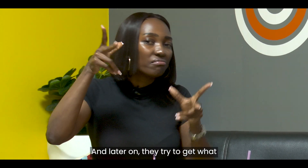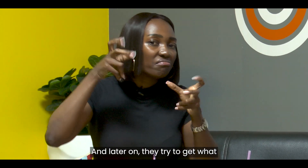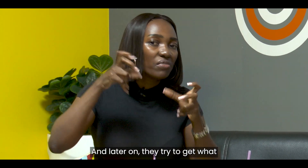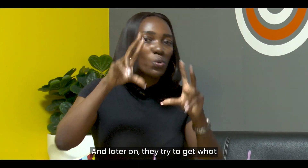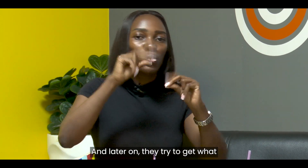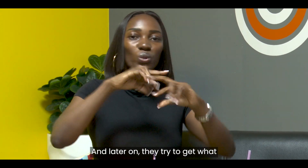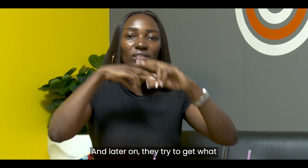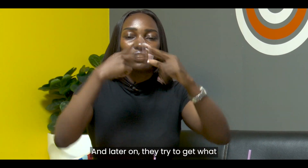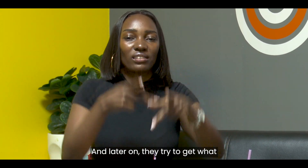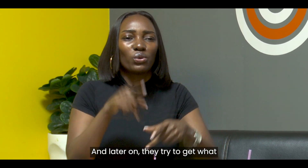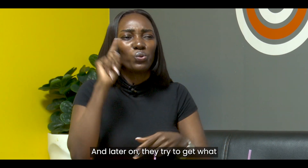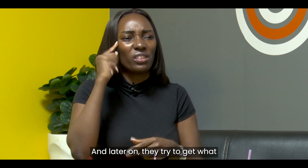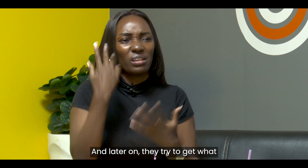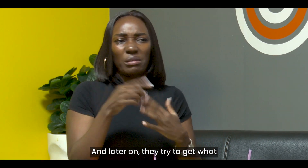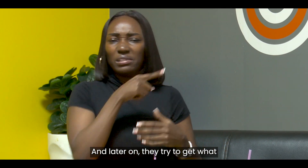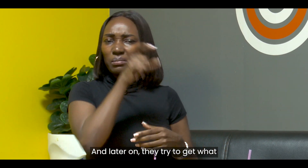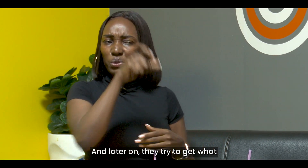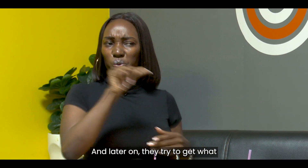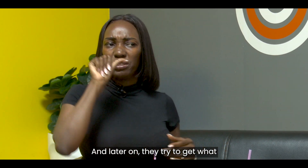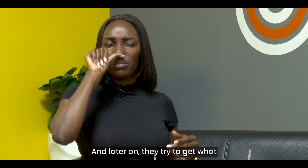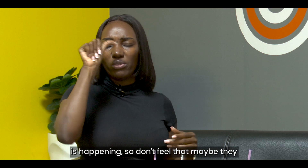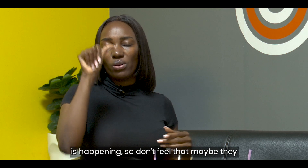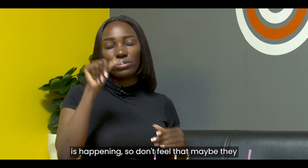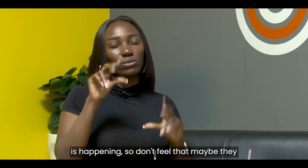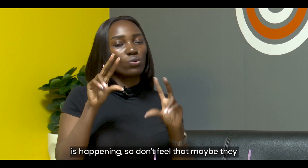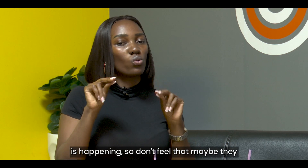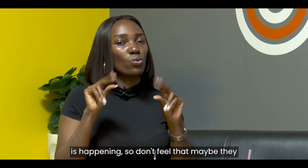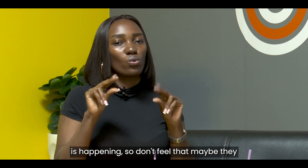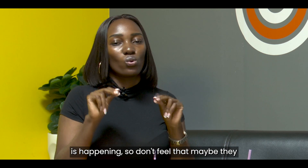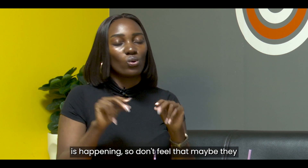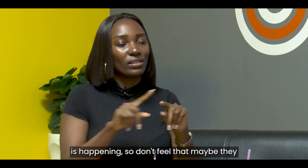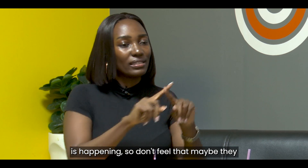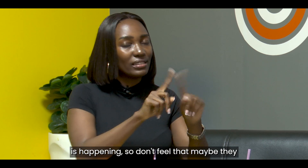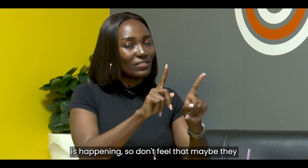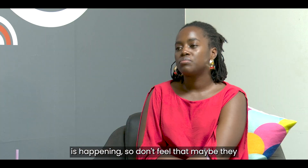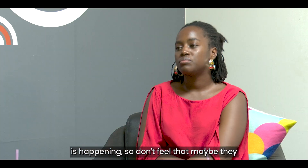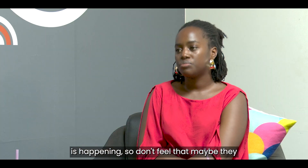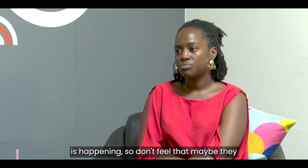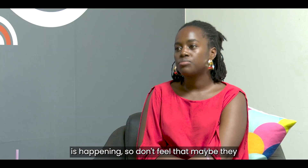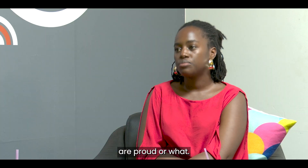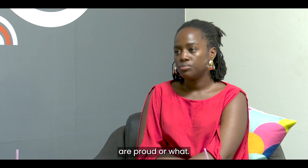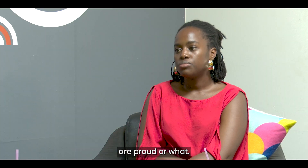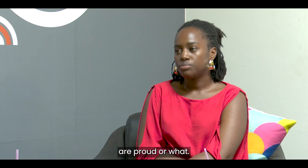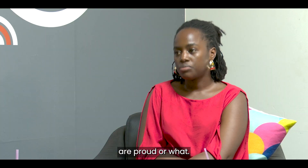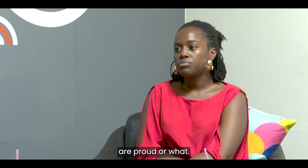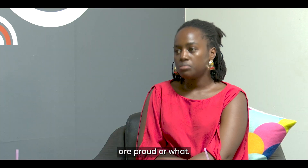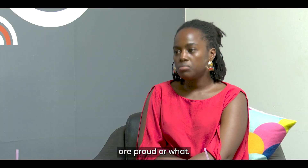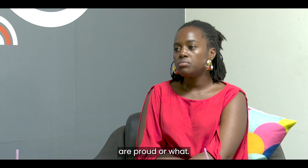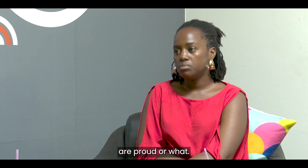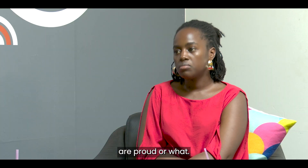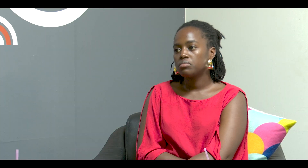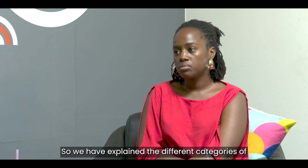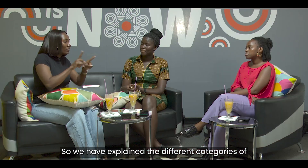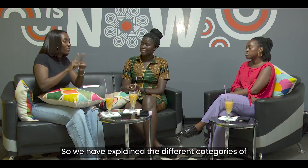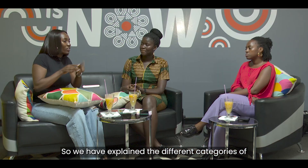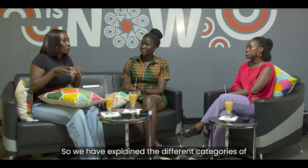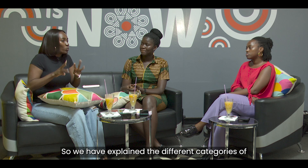on, they try to get what is happening. So don't feel that maybe they are proud or what. So we have explained the